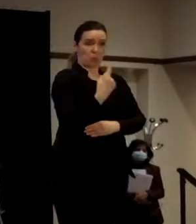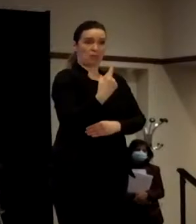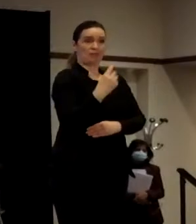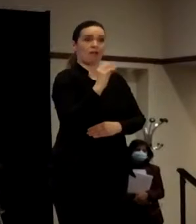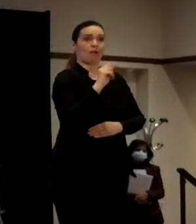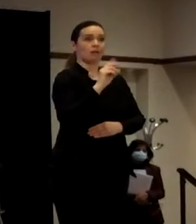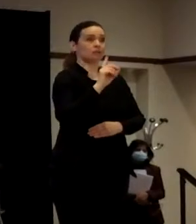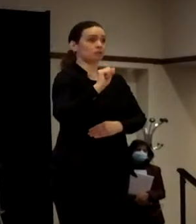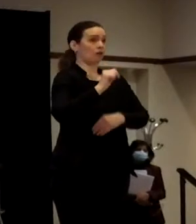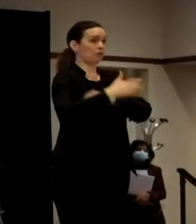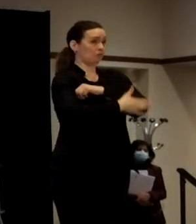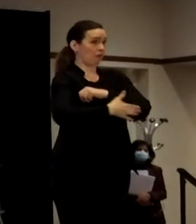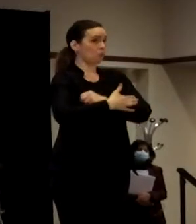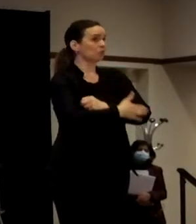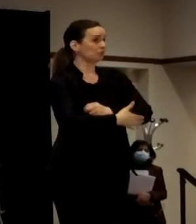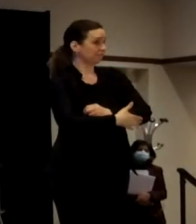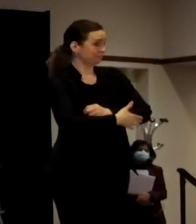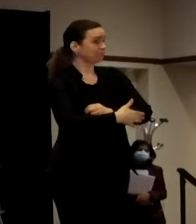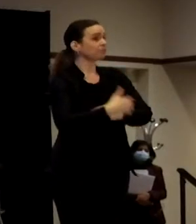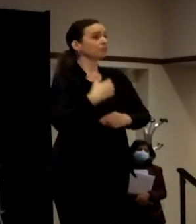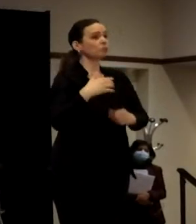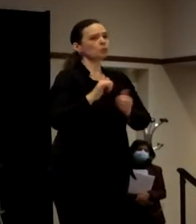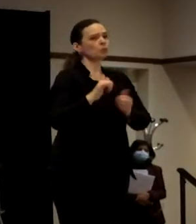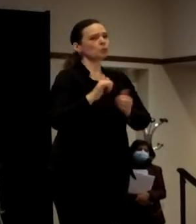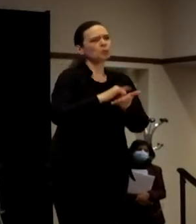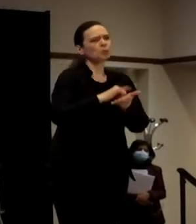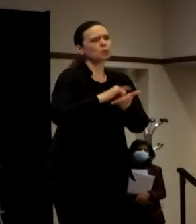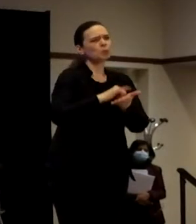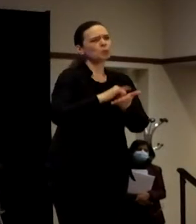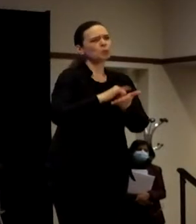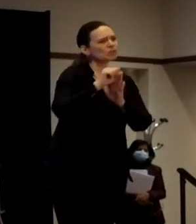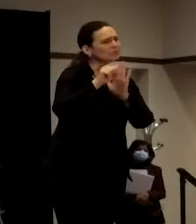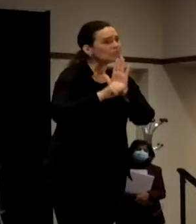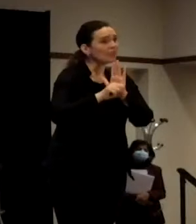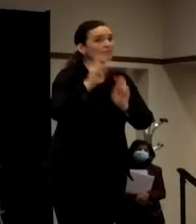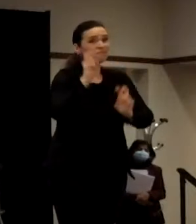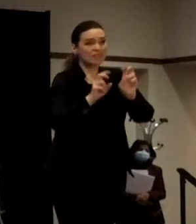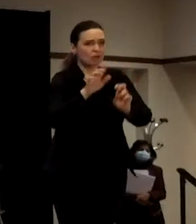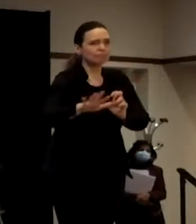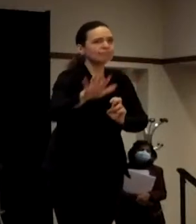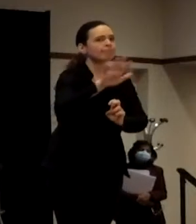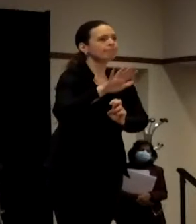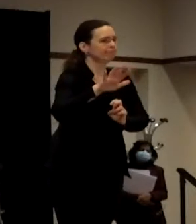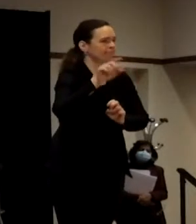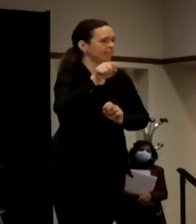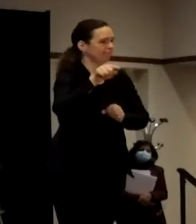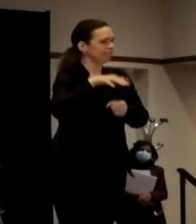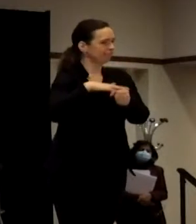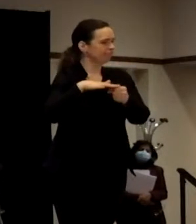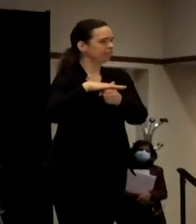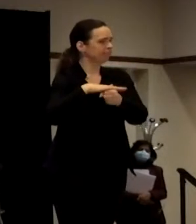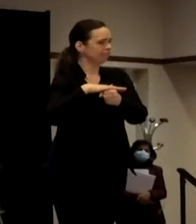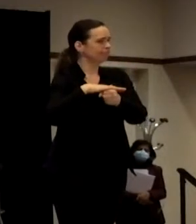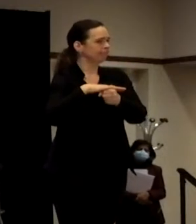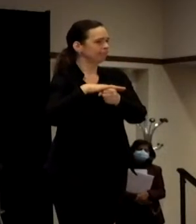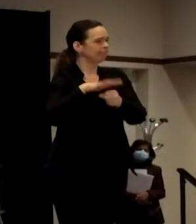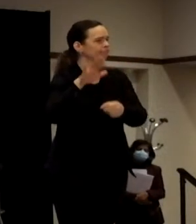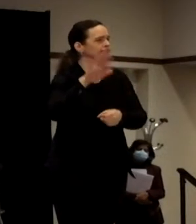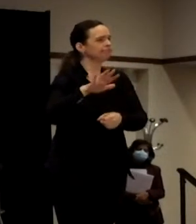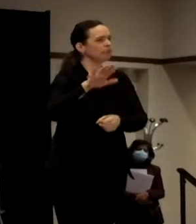the capacity they had to begin with, will be a site that is operating close to